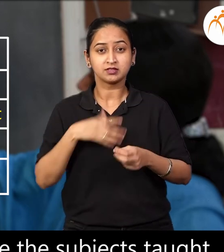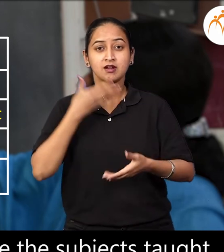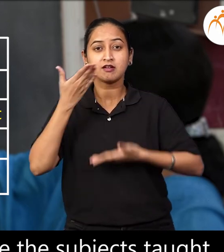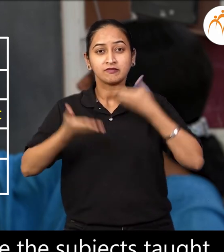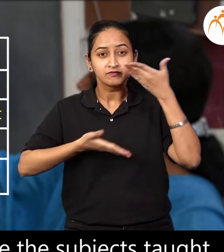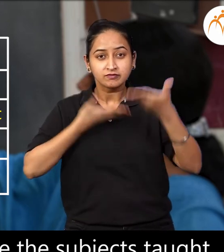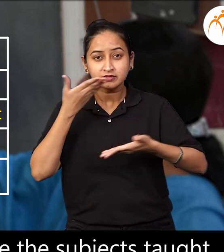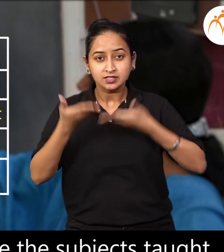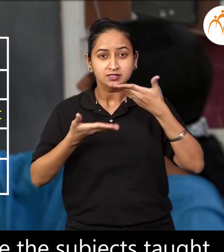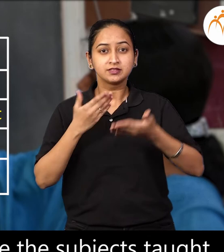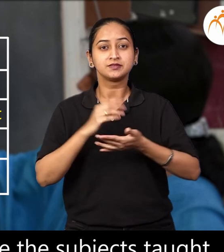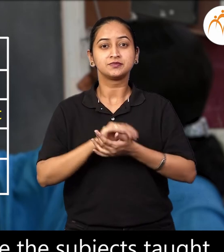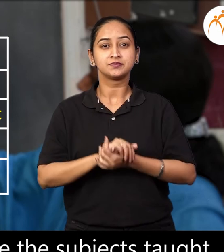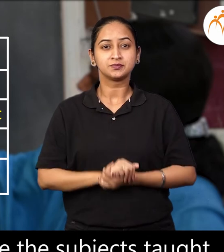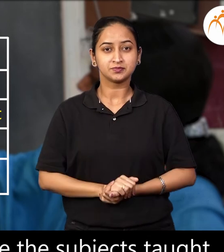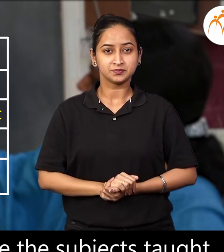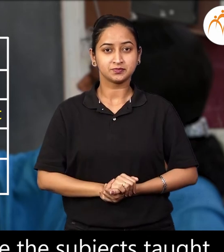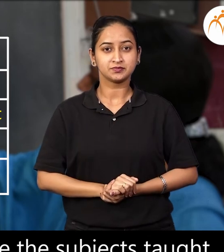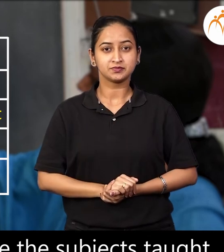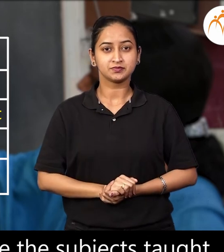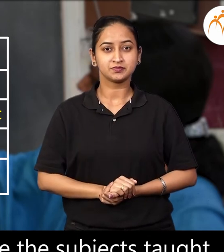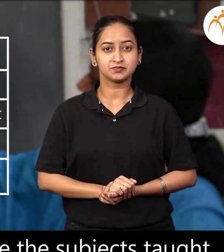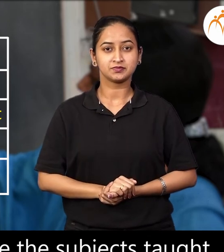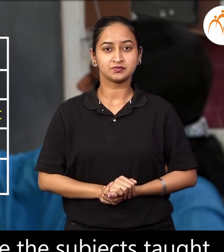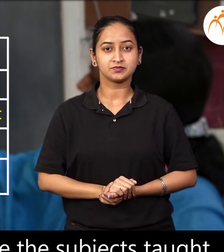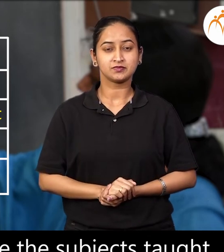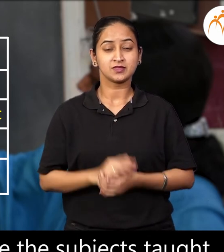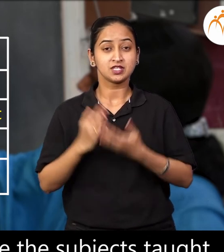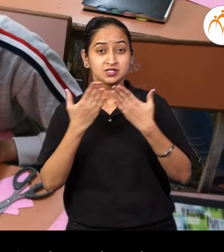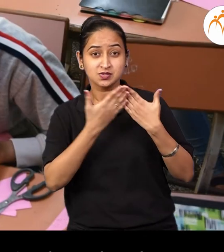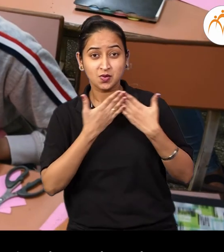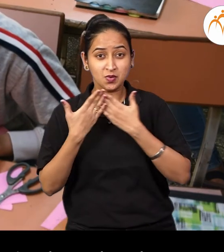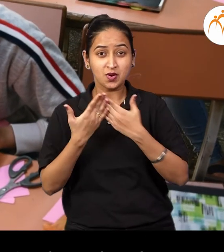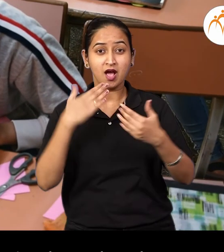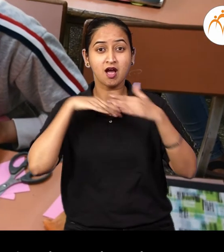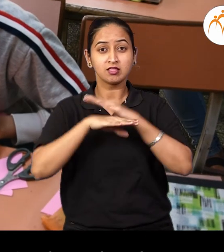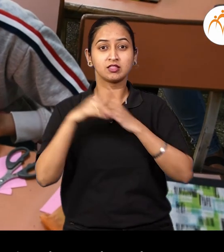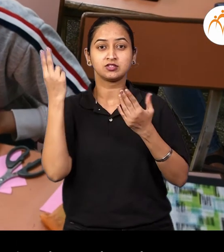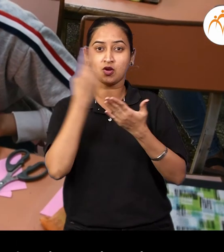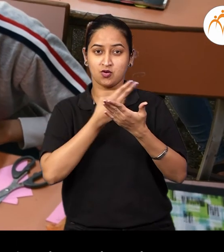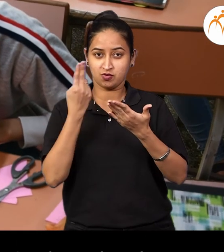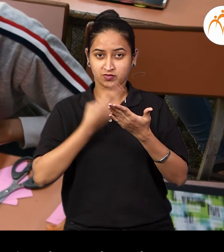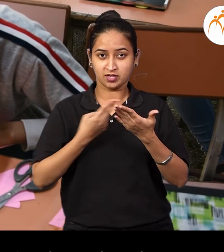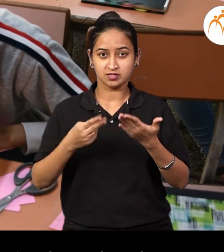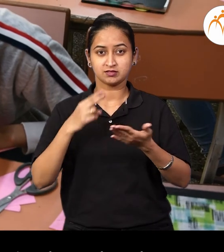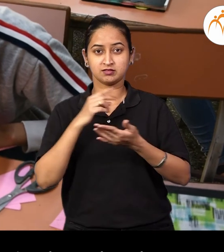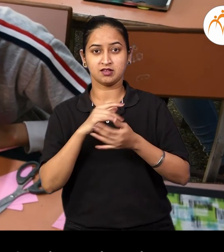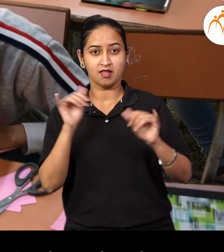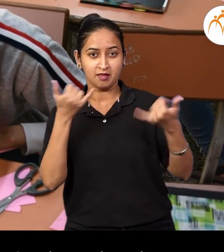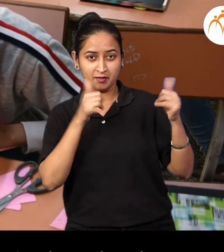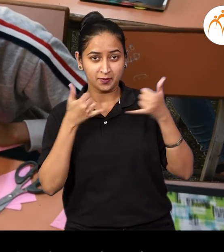are the subjects taught in school. We draw pictures